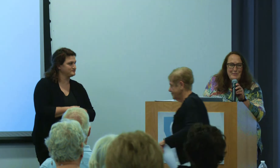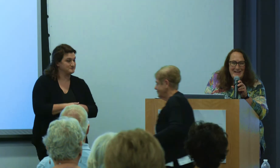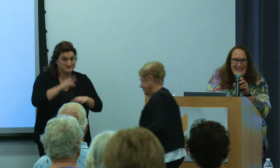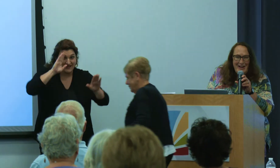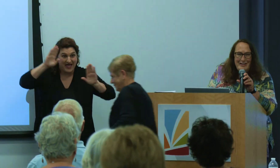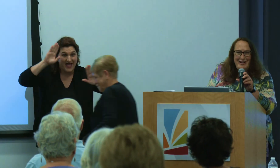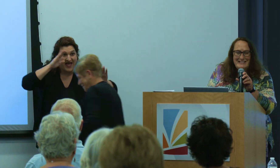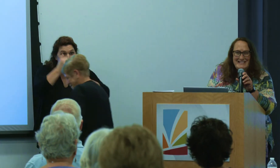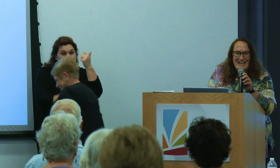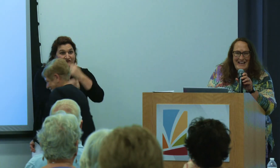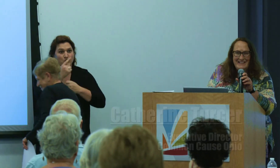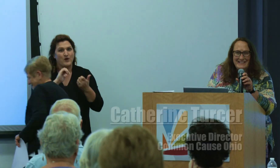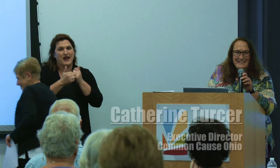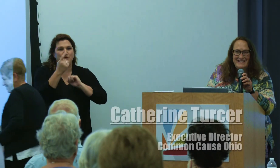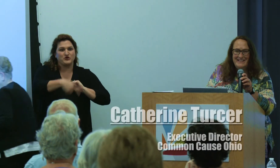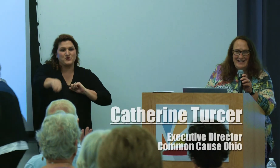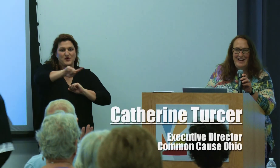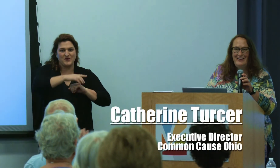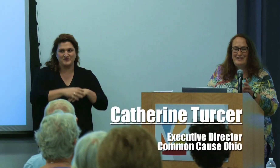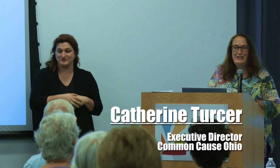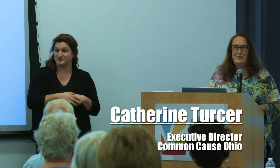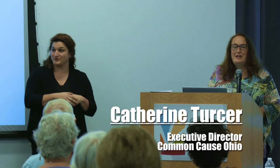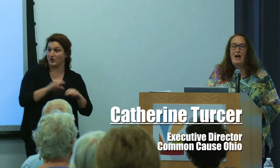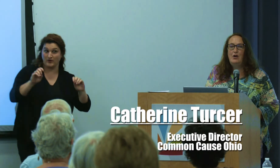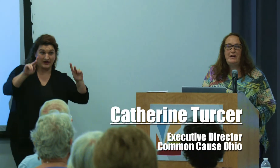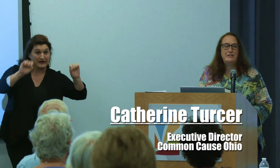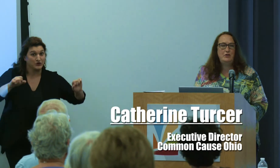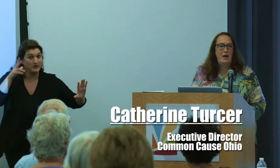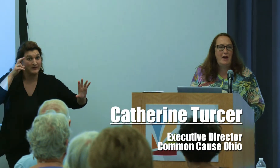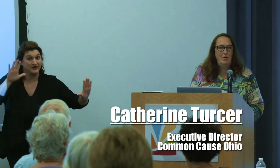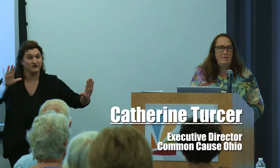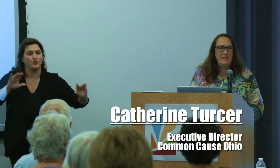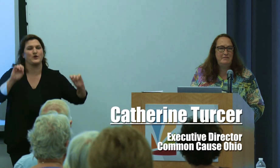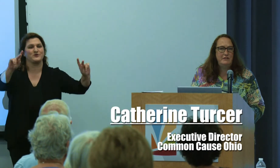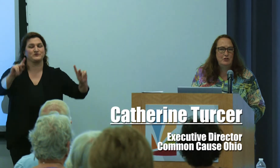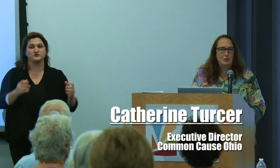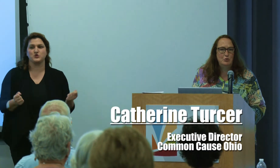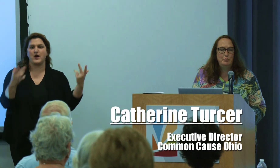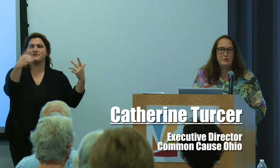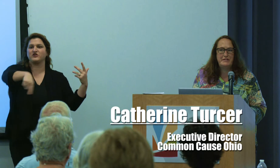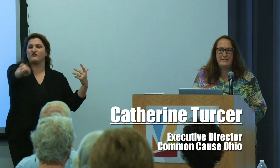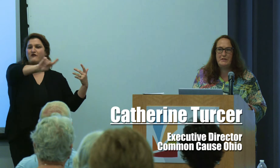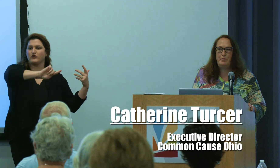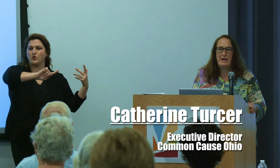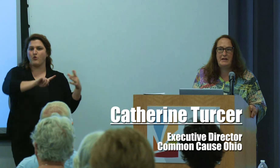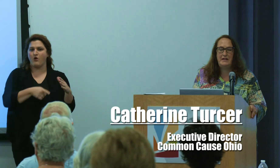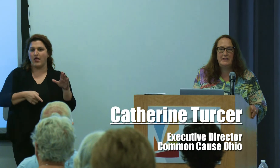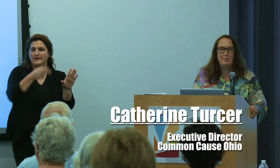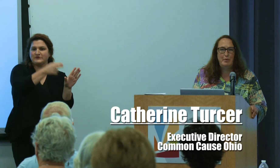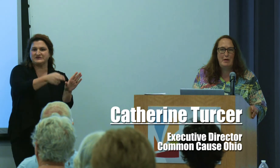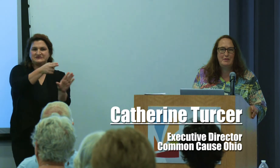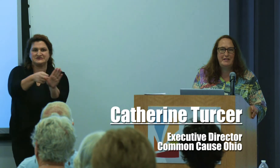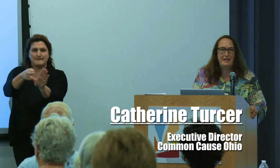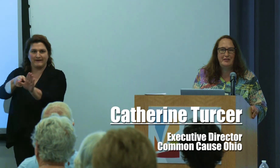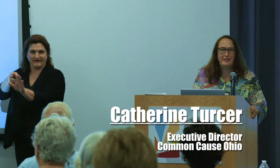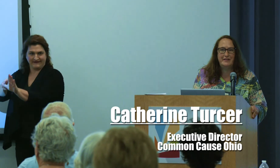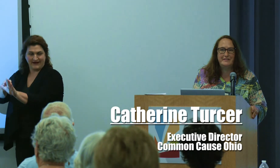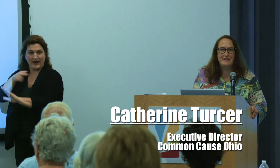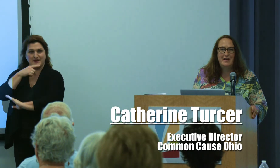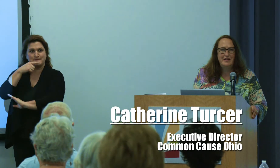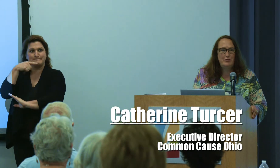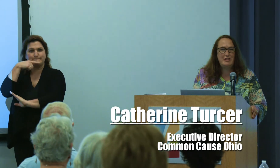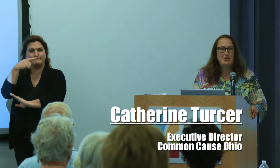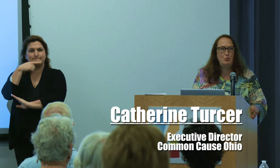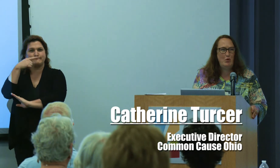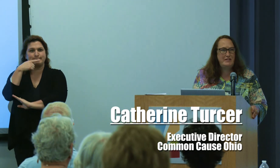Hi everybody, how are y'all today? All right, you can hear me. Okay, so how many of you participated in public